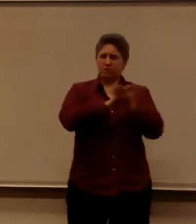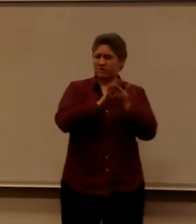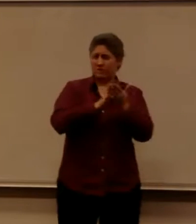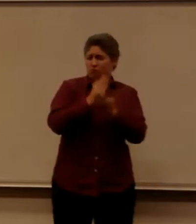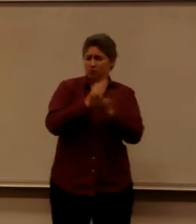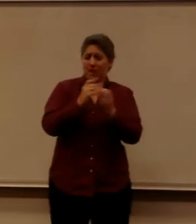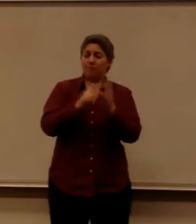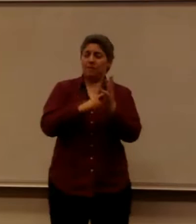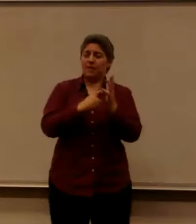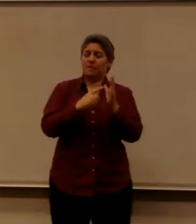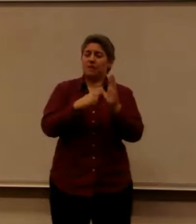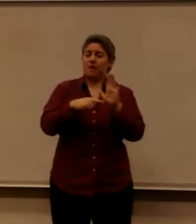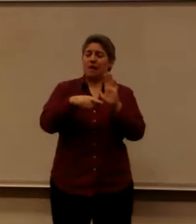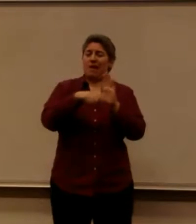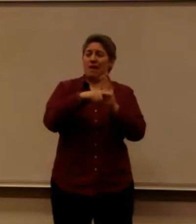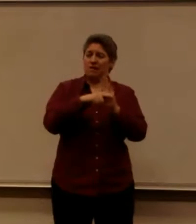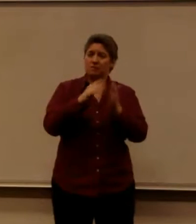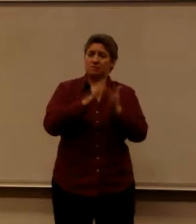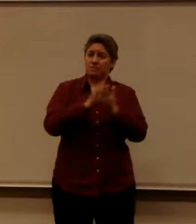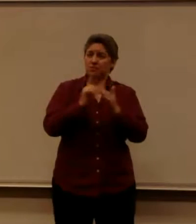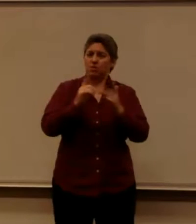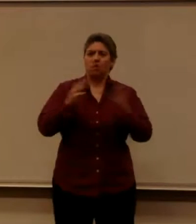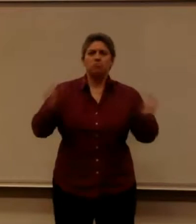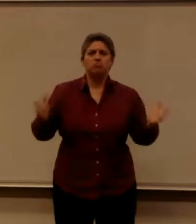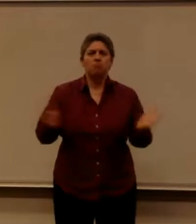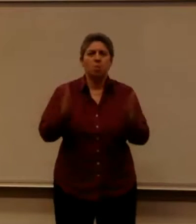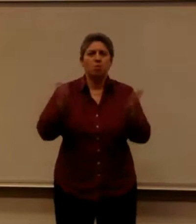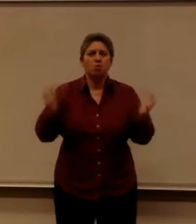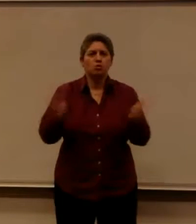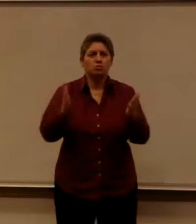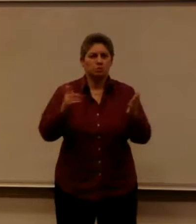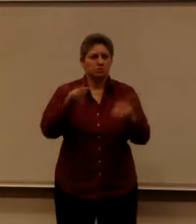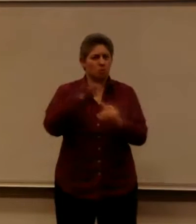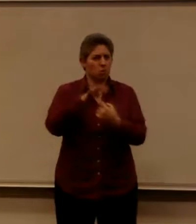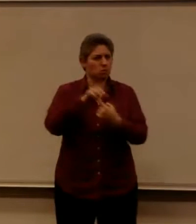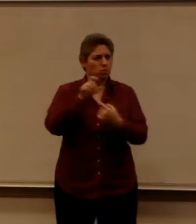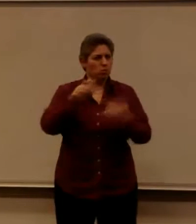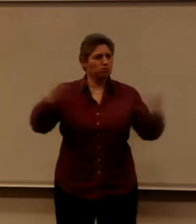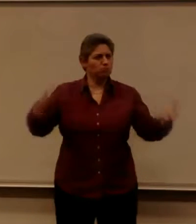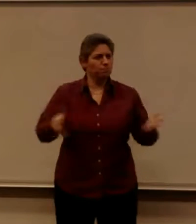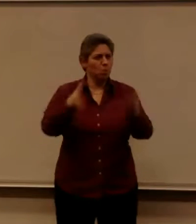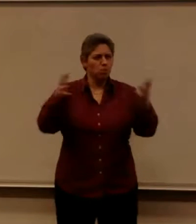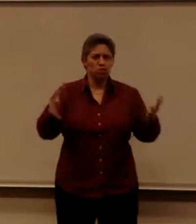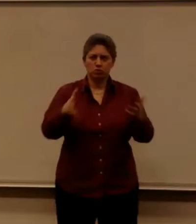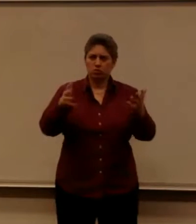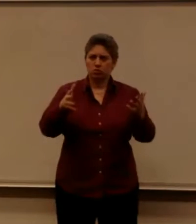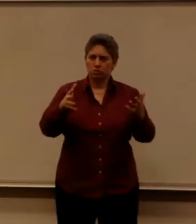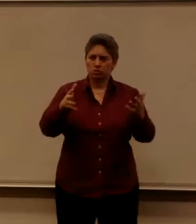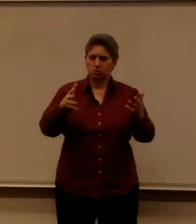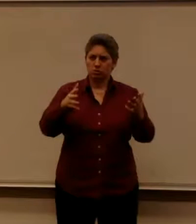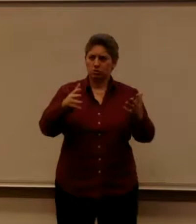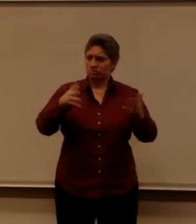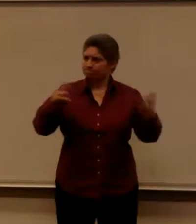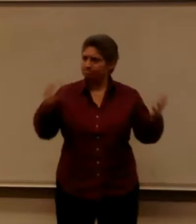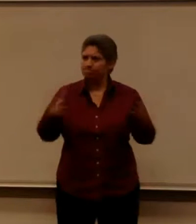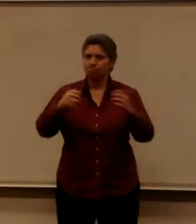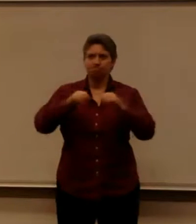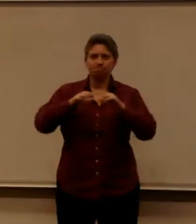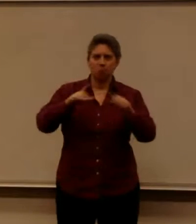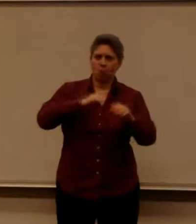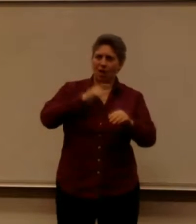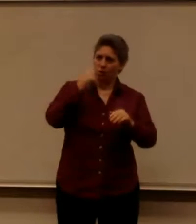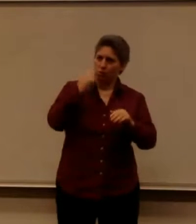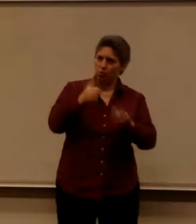be effort coming out for that soon. So when we look at the BSL Act, I already mentioned about the promotion of ESL